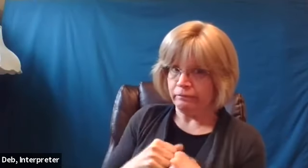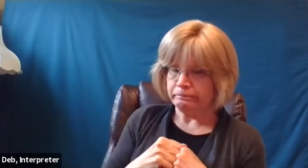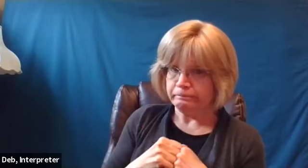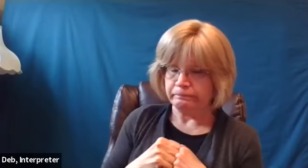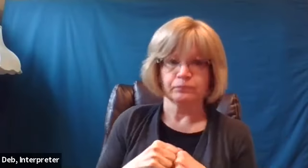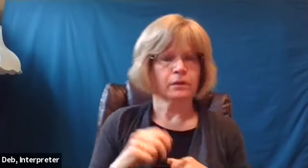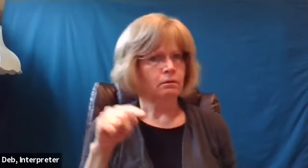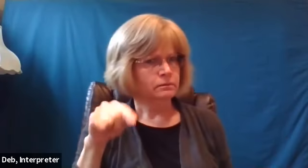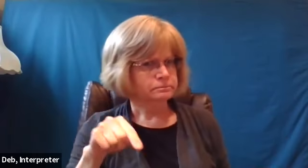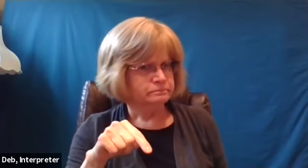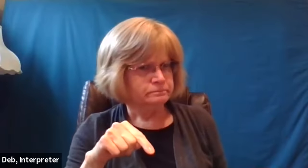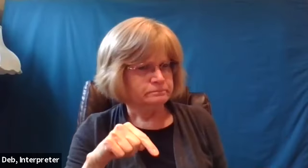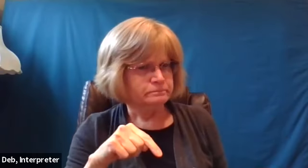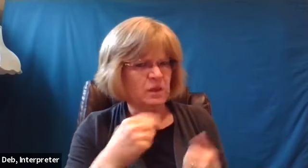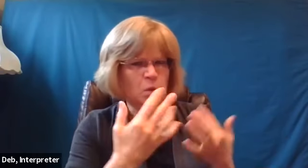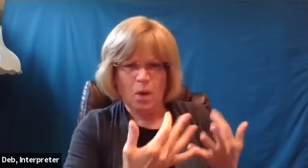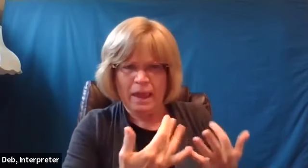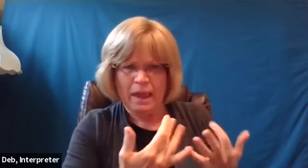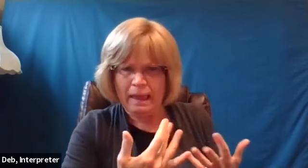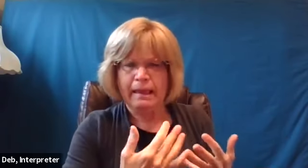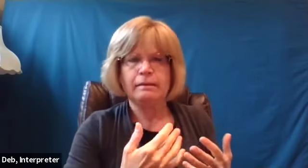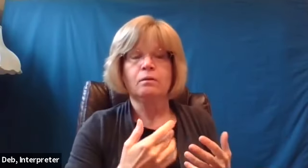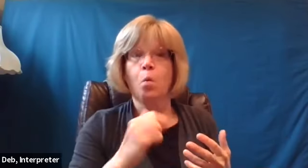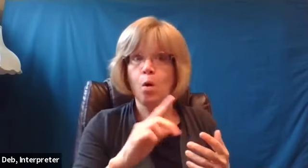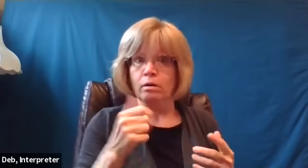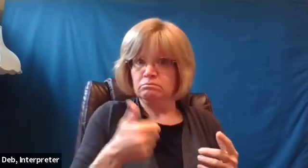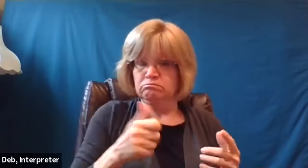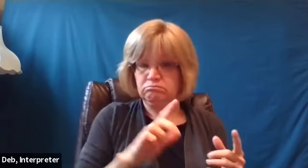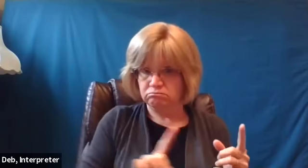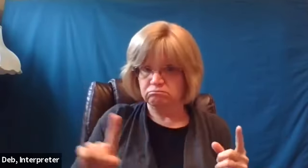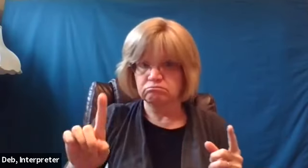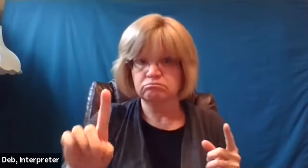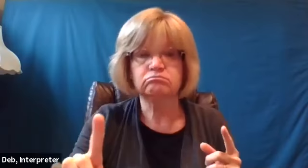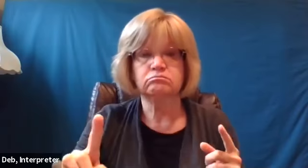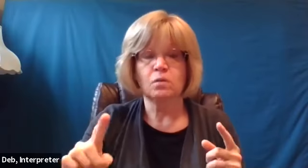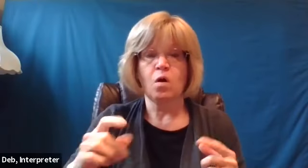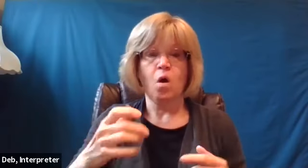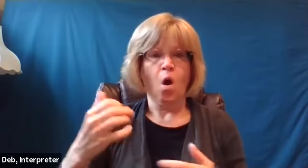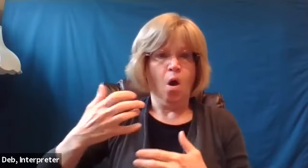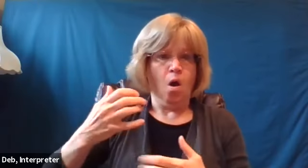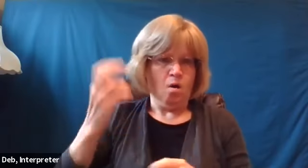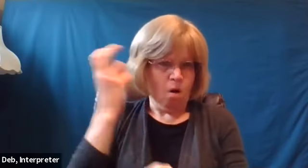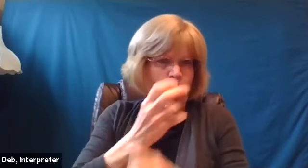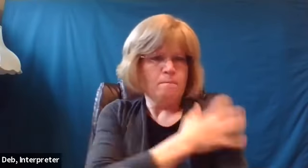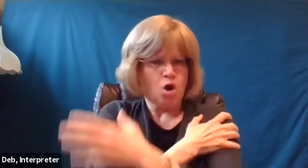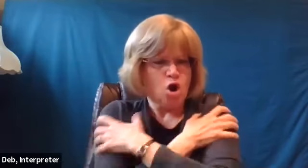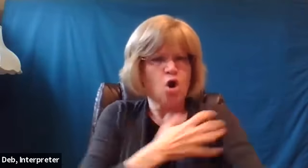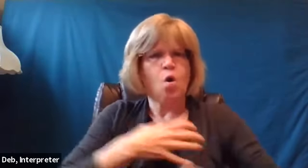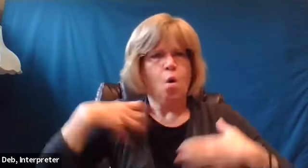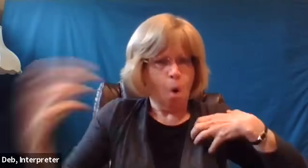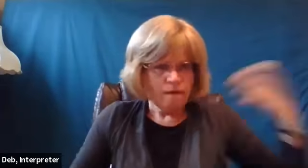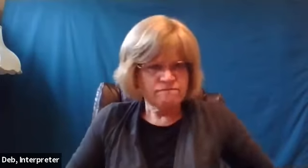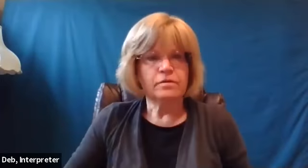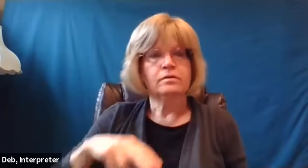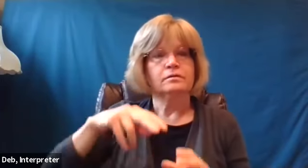fireworks, or he can go to the river, he can take off his armor, and he can splash around like a child, again, and again, and again,